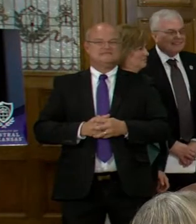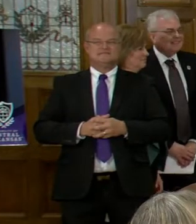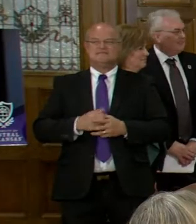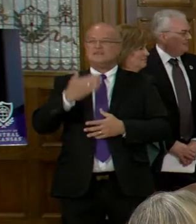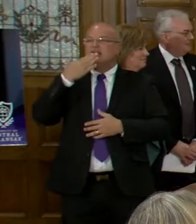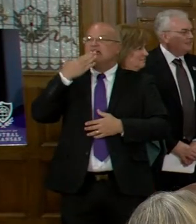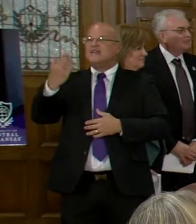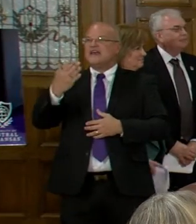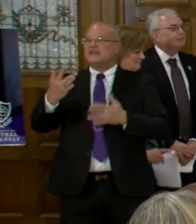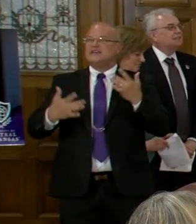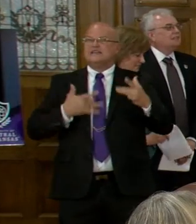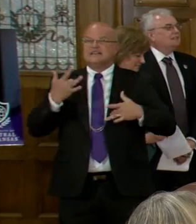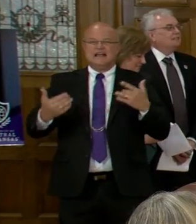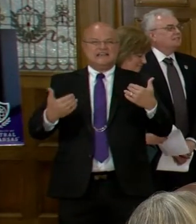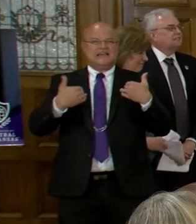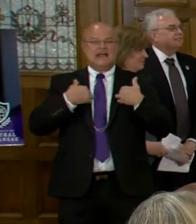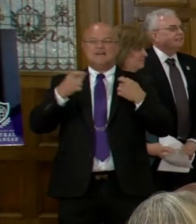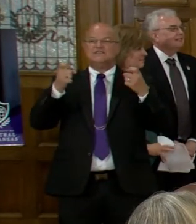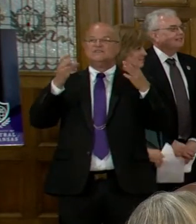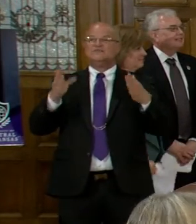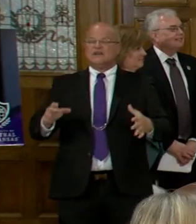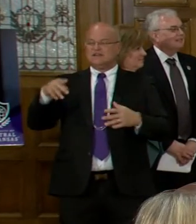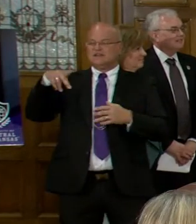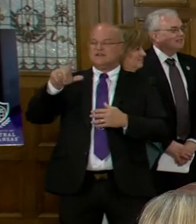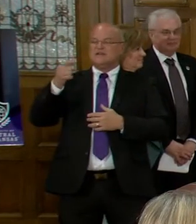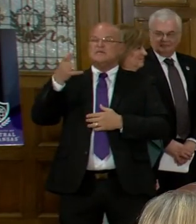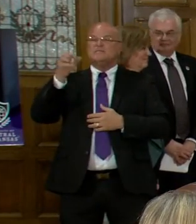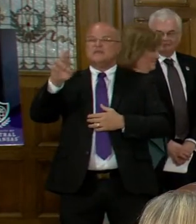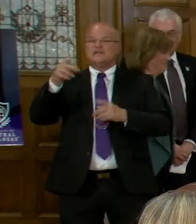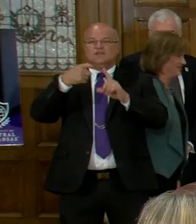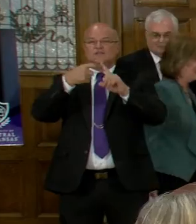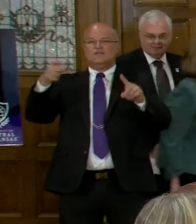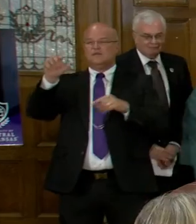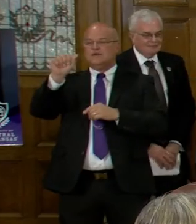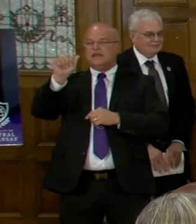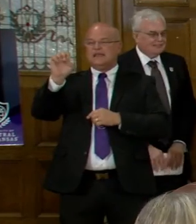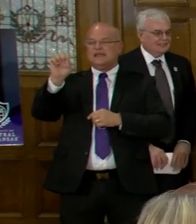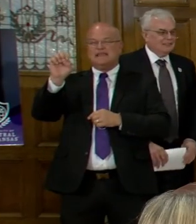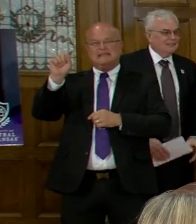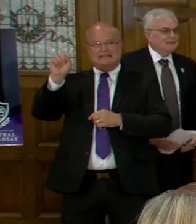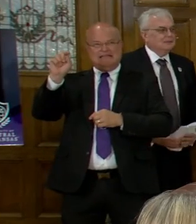Thank you, and delighted to have Director Pledger here from AETN.